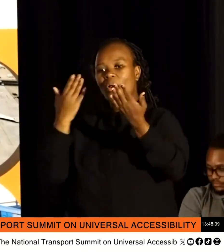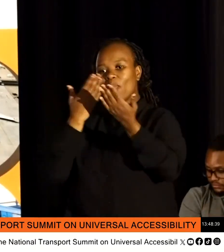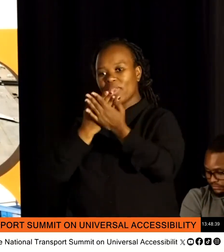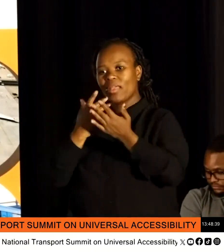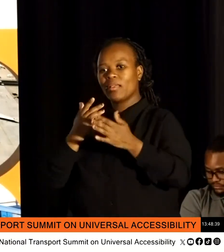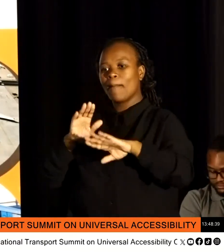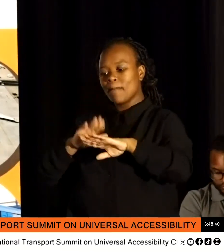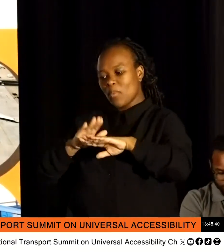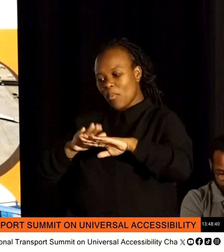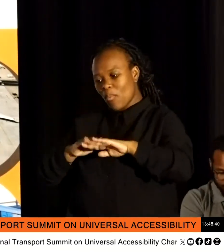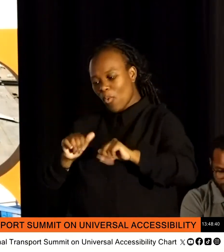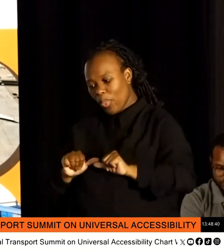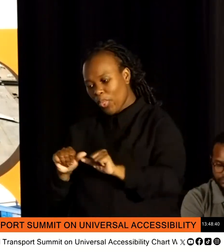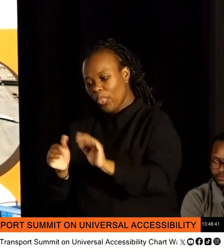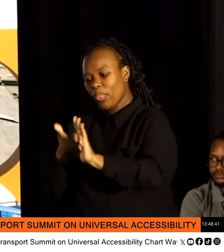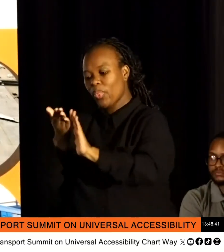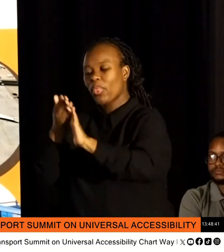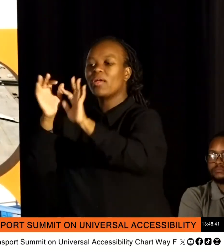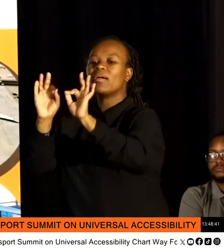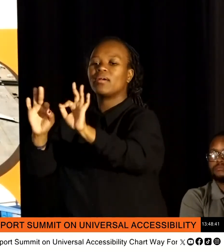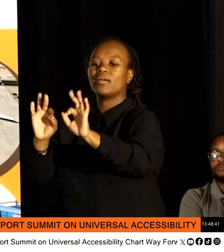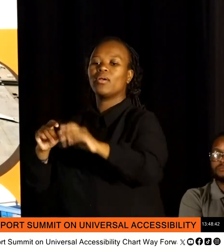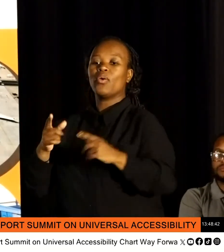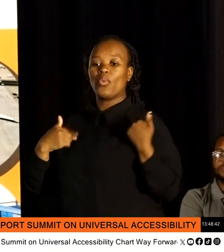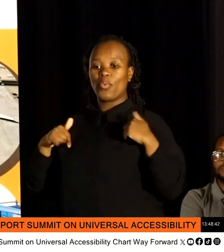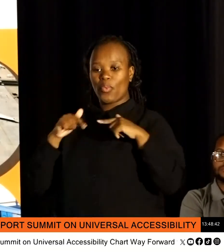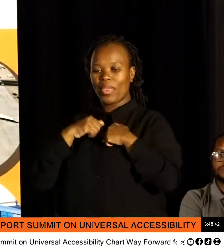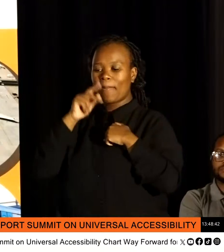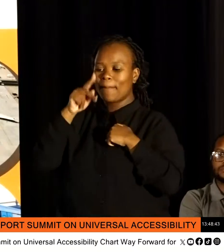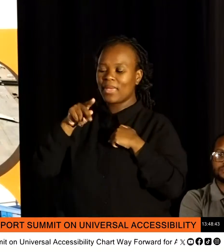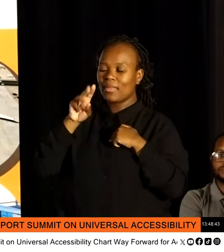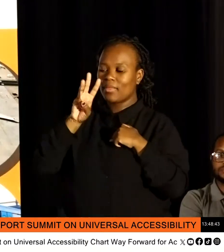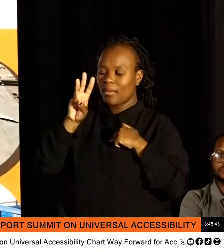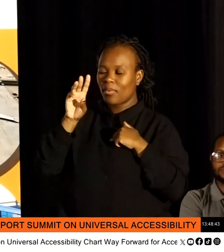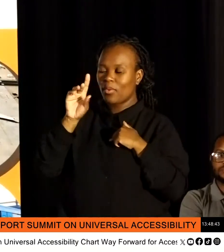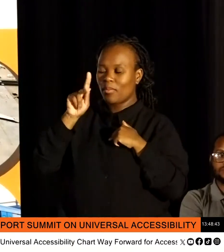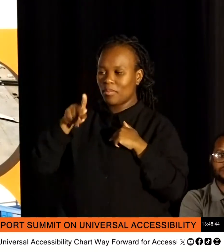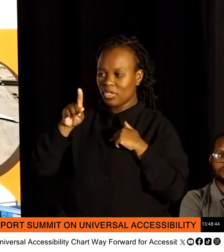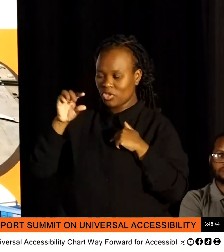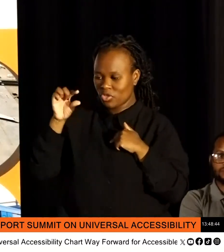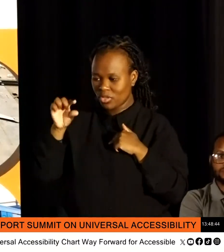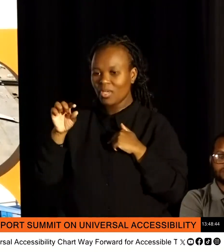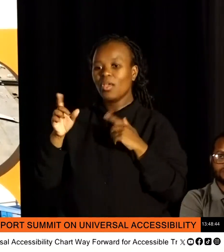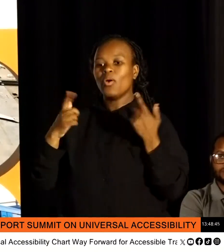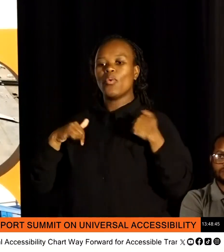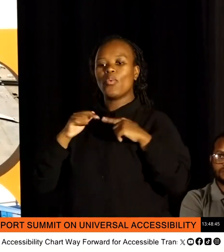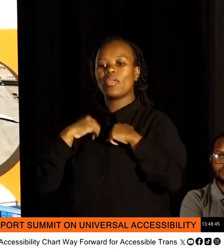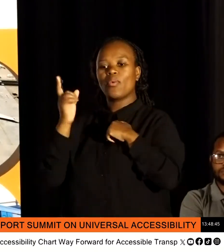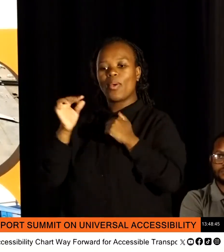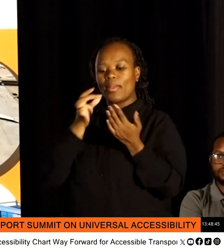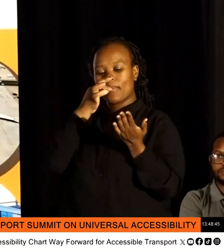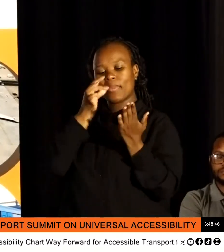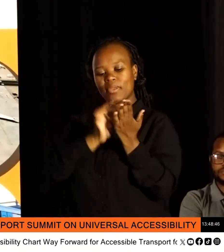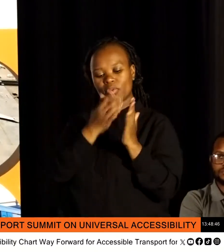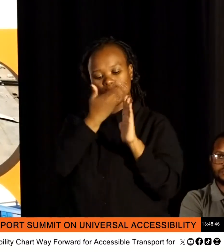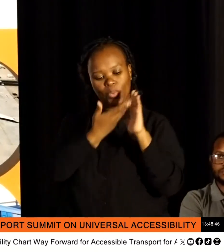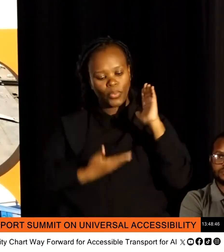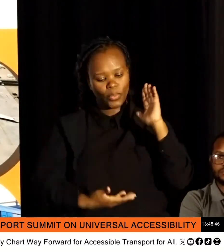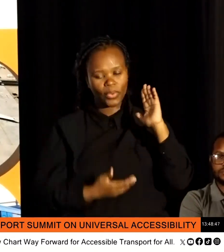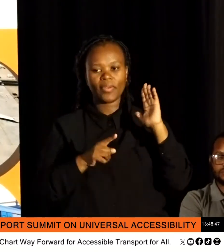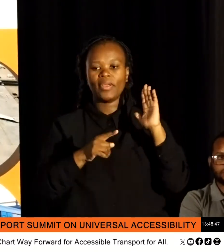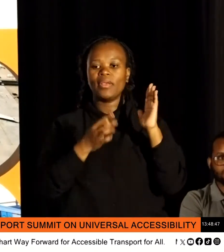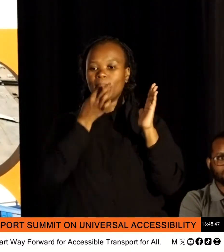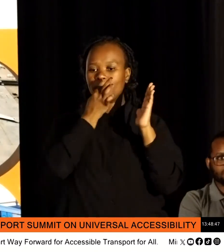more inclusive transportation ecosystem, we as the PWGD humbly submit the following recommendations